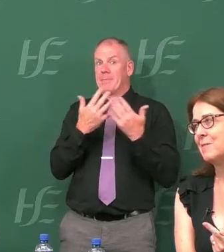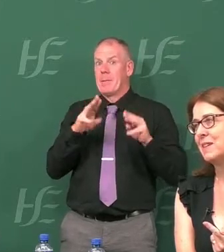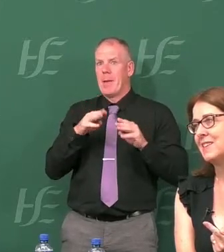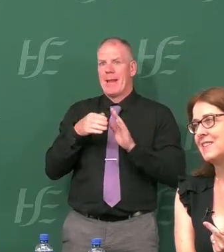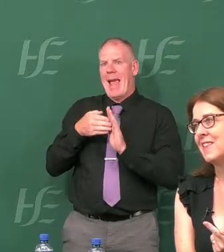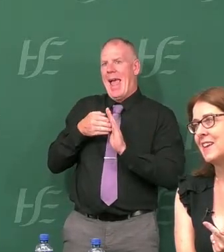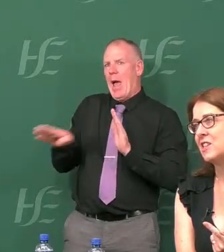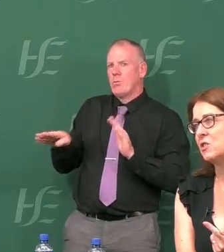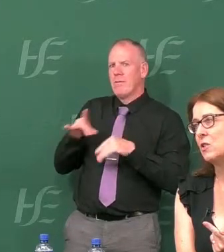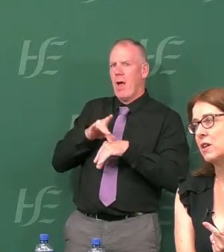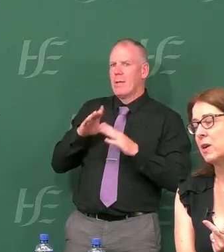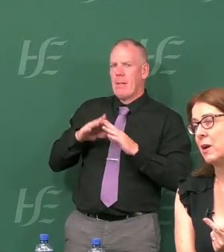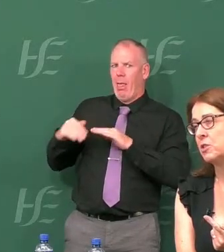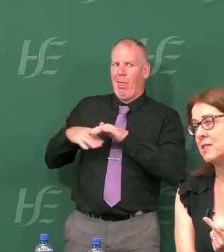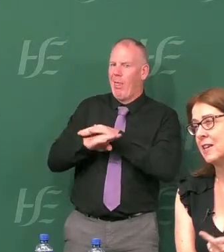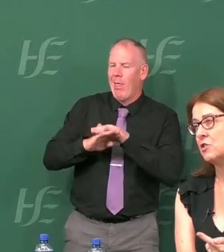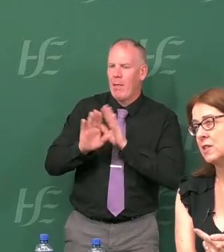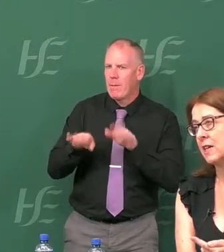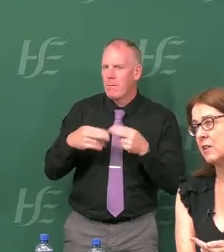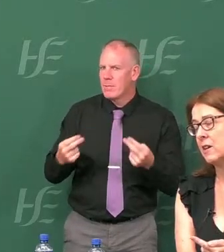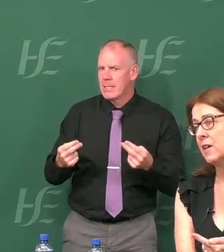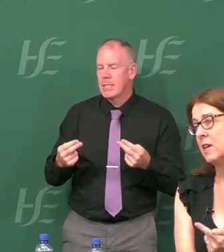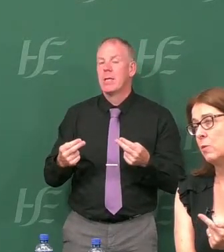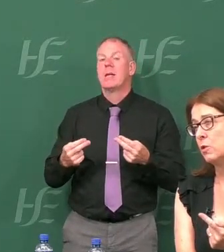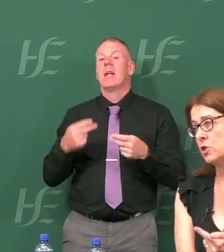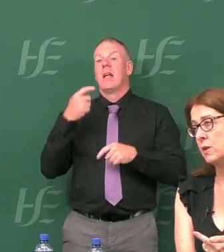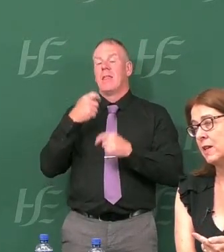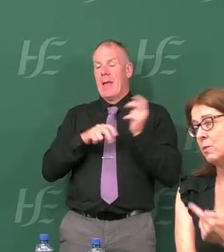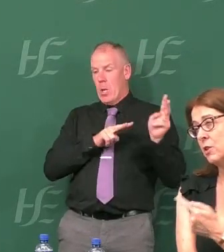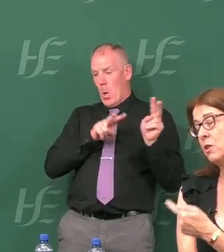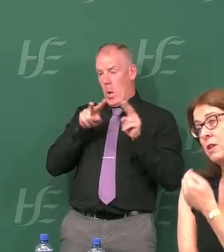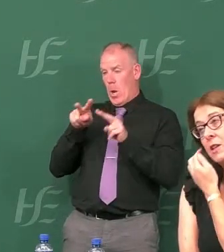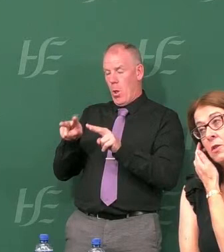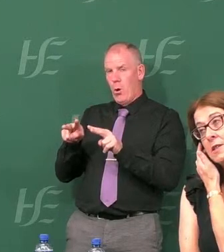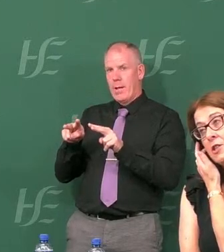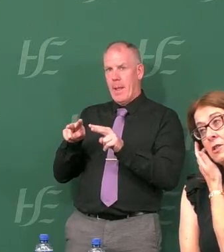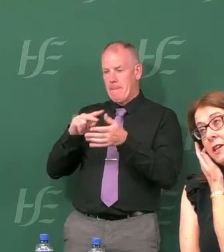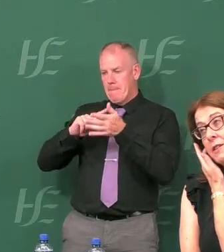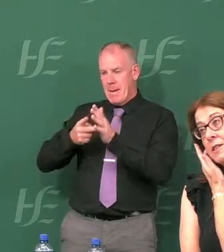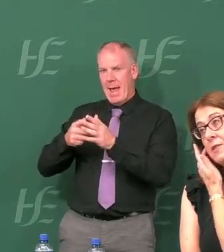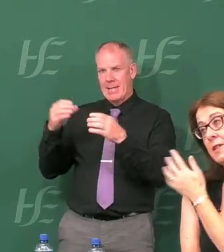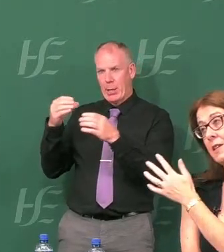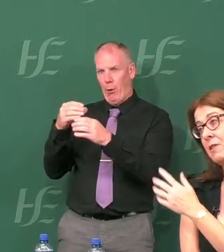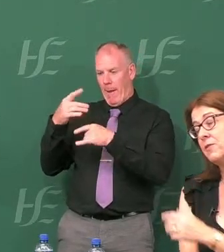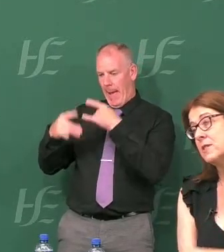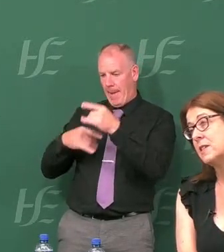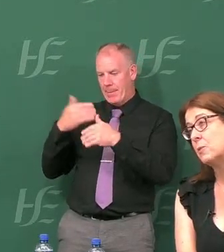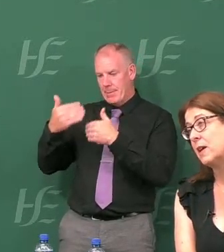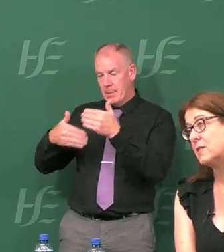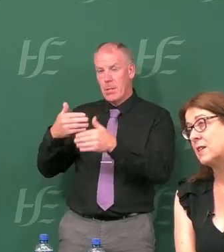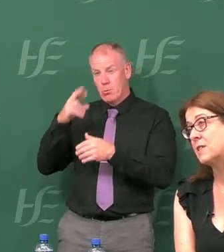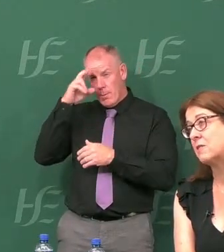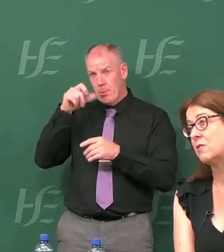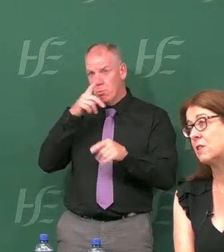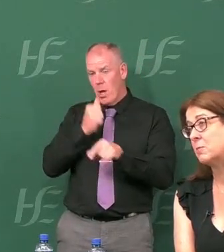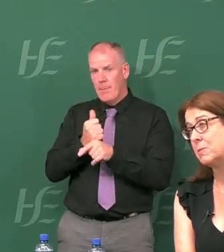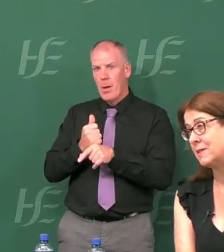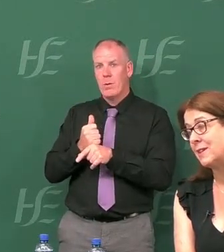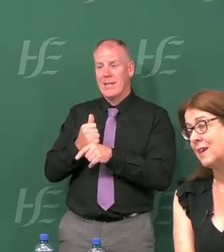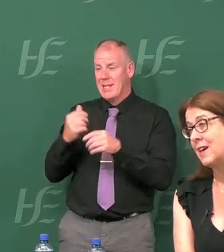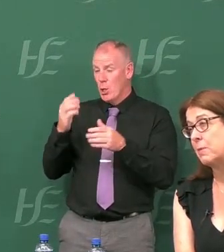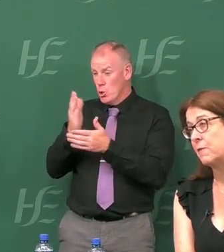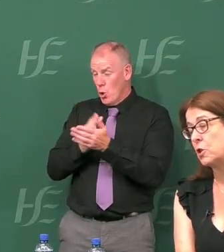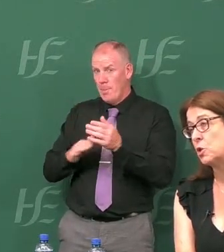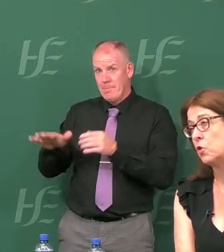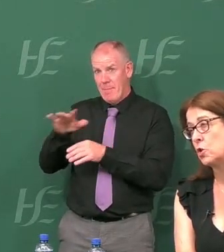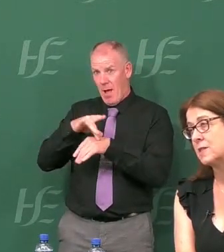second step is then to look at how much scheduled care we're doing. Now, when you look at the unscheduled care activity that I referenced there, we have sites that are incredibly